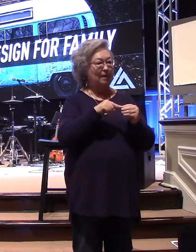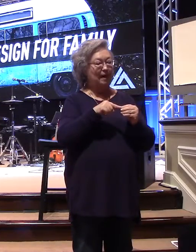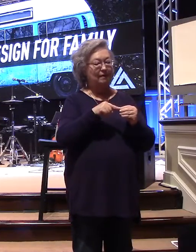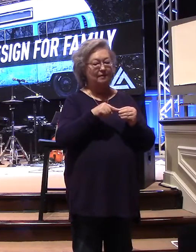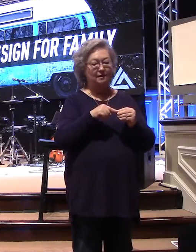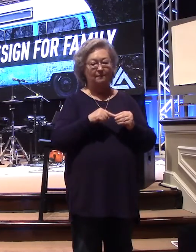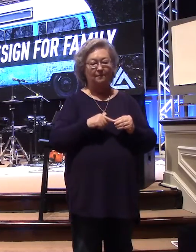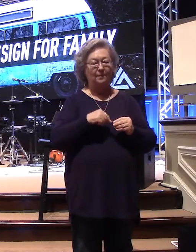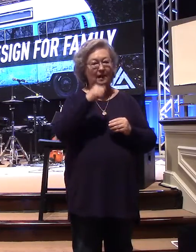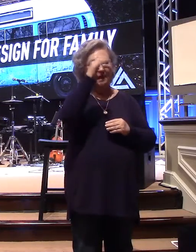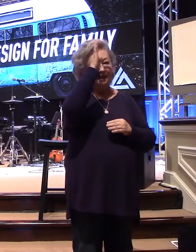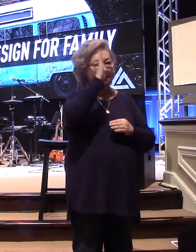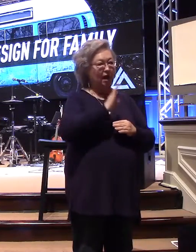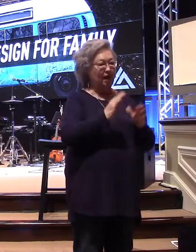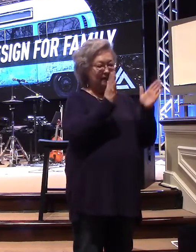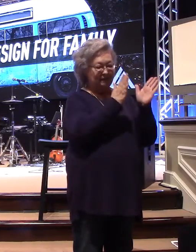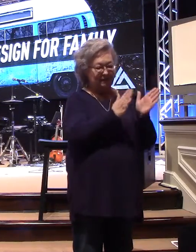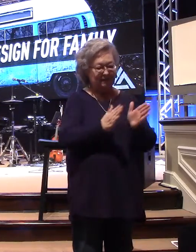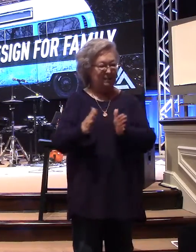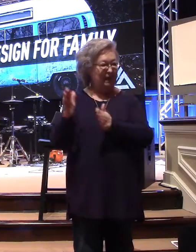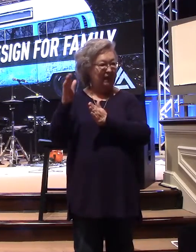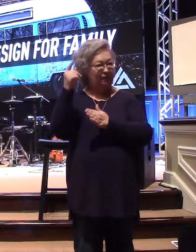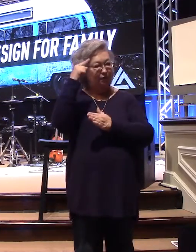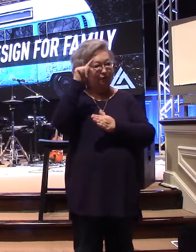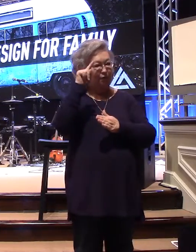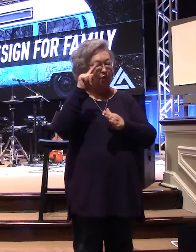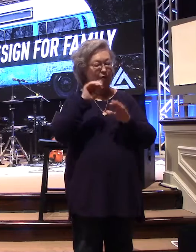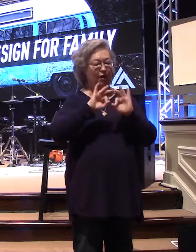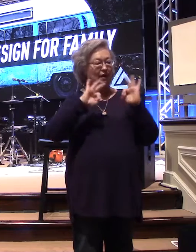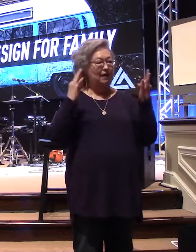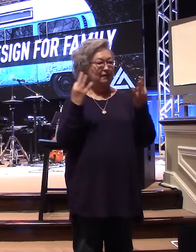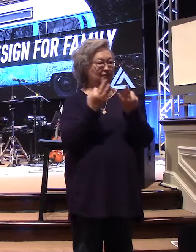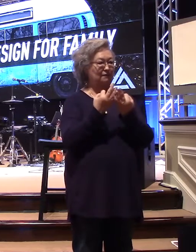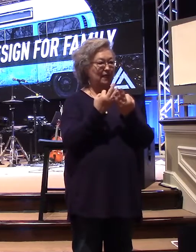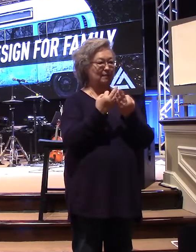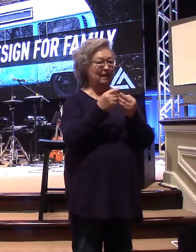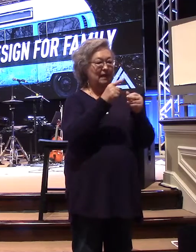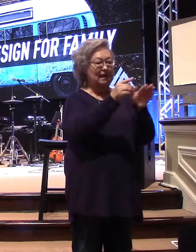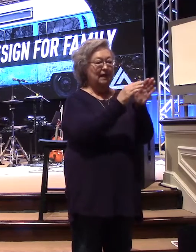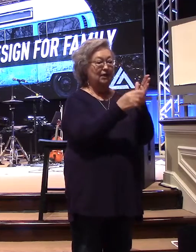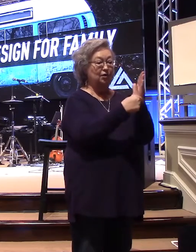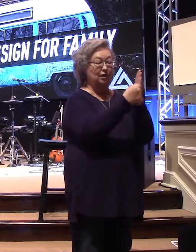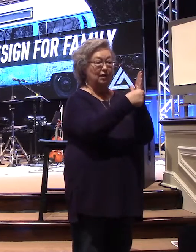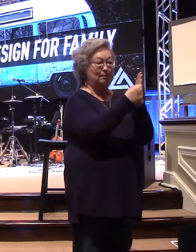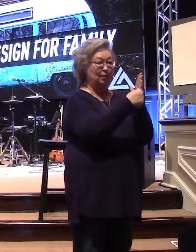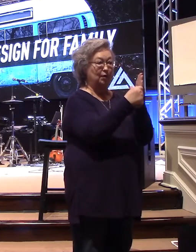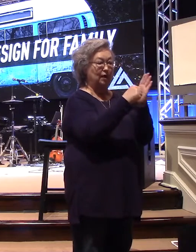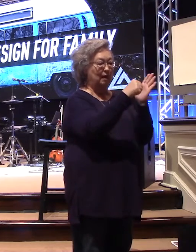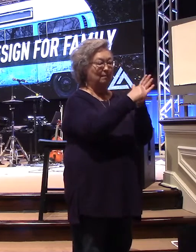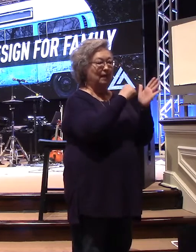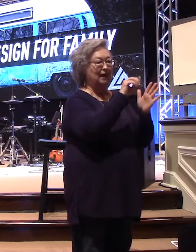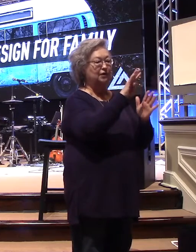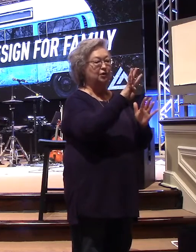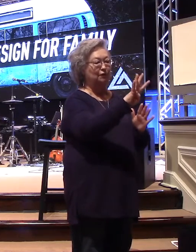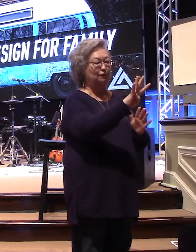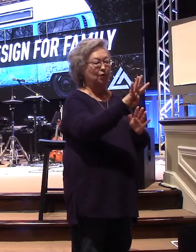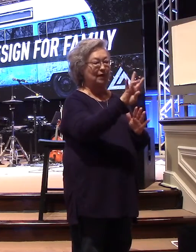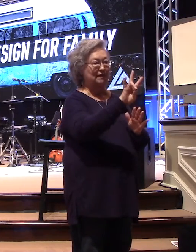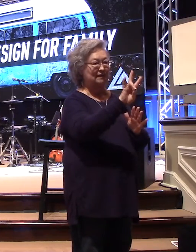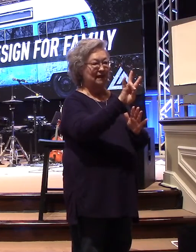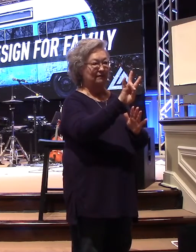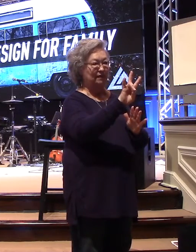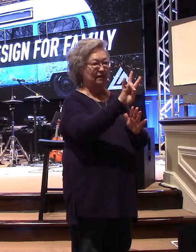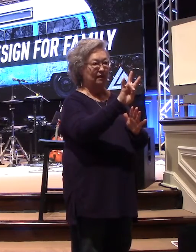of a better term, the God's design for the family. So we're going to turn to page 47. We're going to talk about God's design for the family. Let's be a little